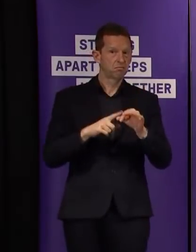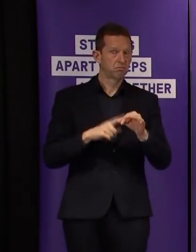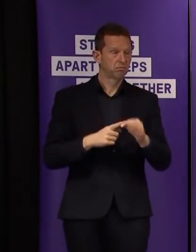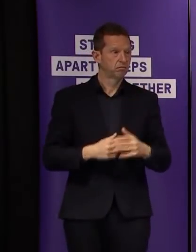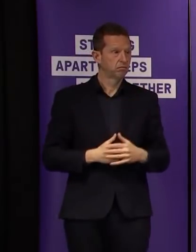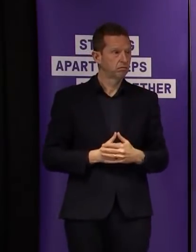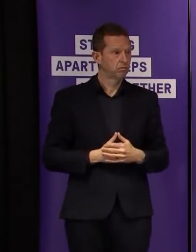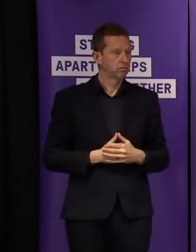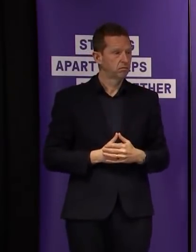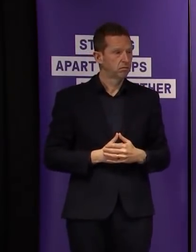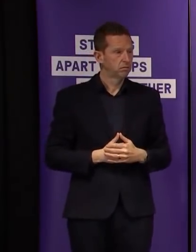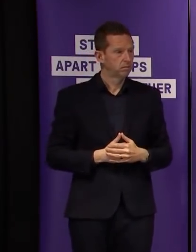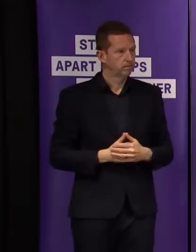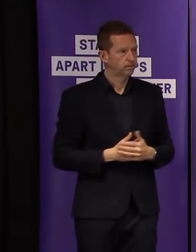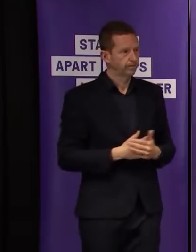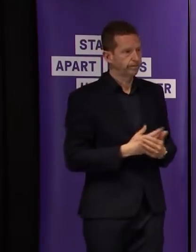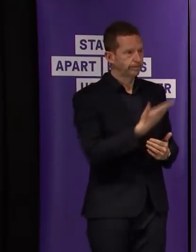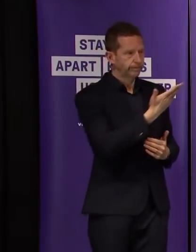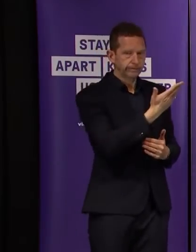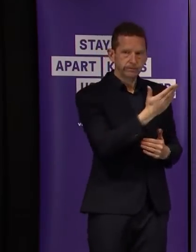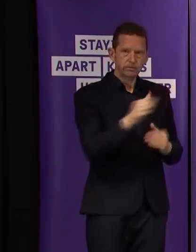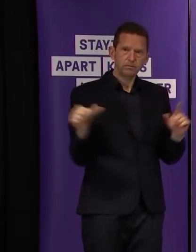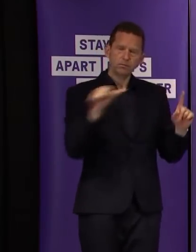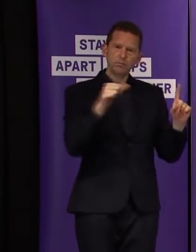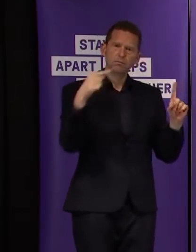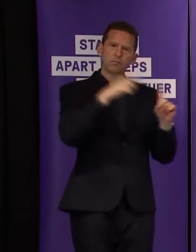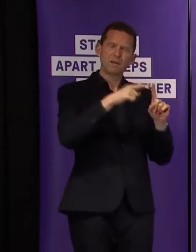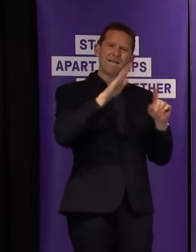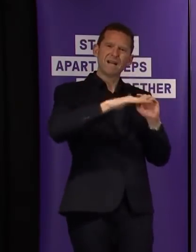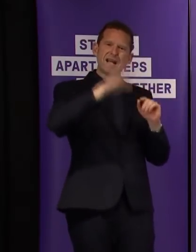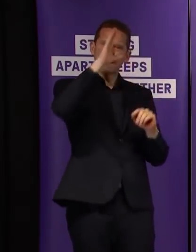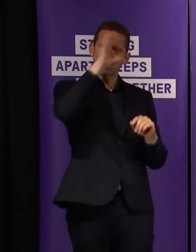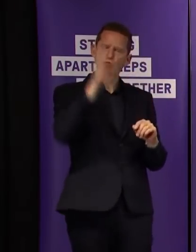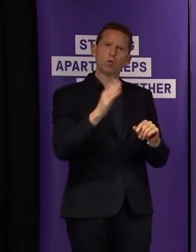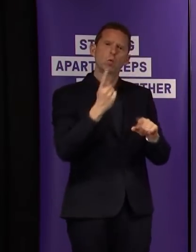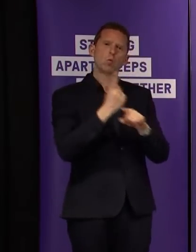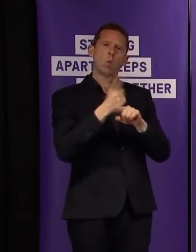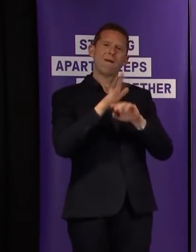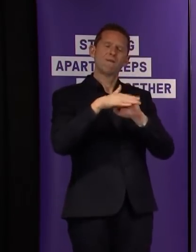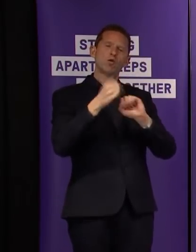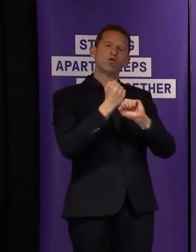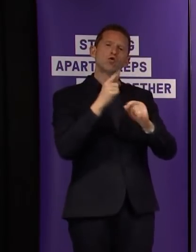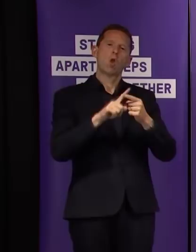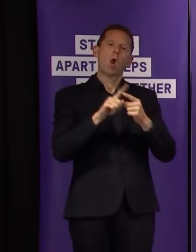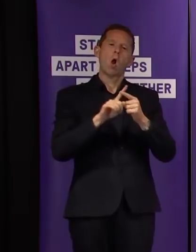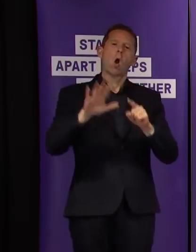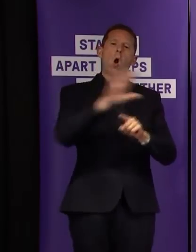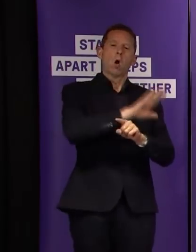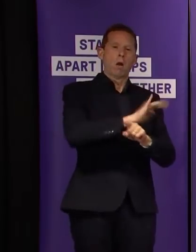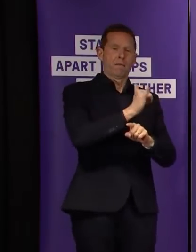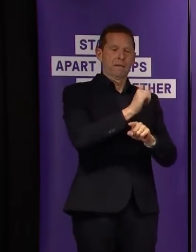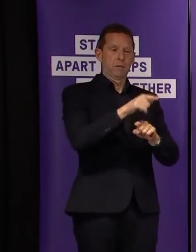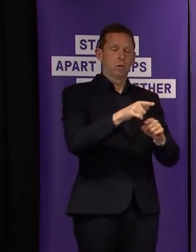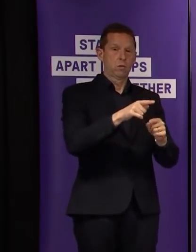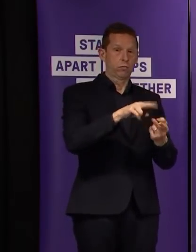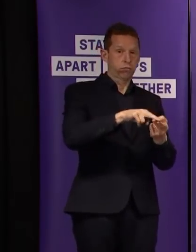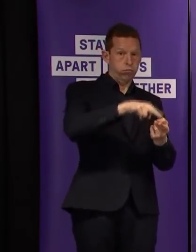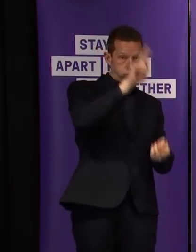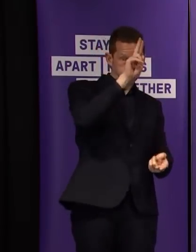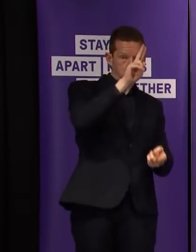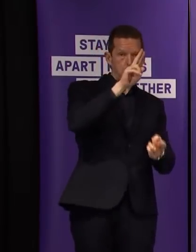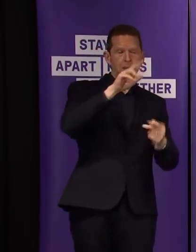Can I just go back to Regional? Just you mentioned earlier about the Geelong corridor potentially being treated differently to other sure. parts of Regional